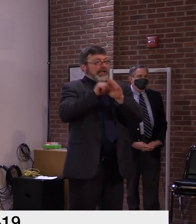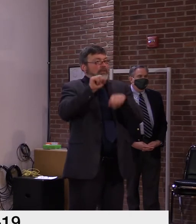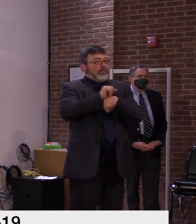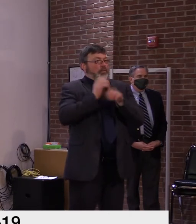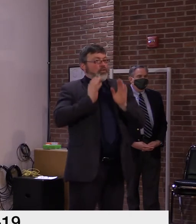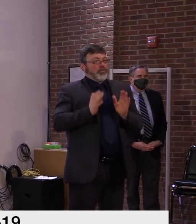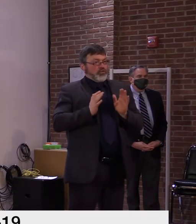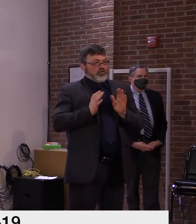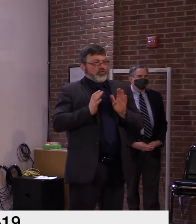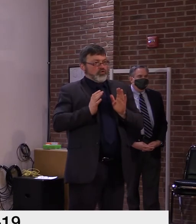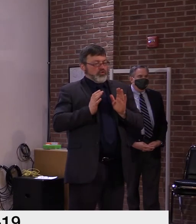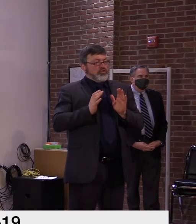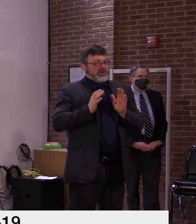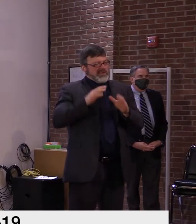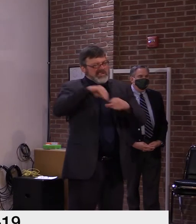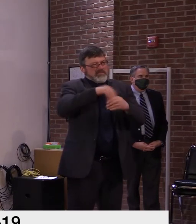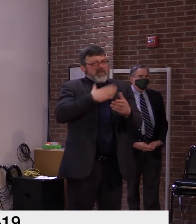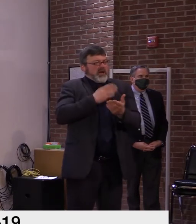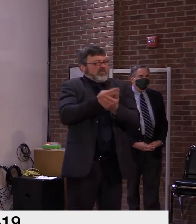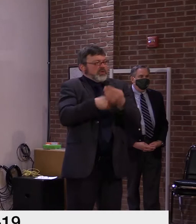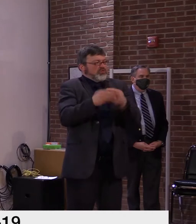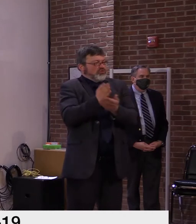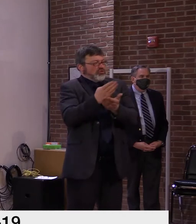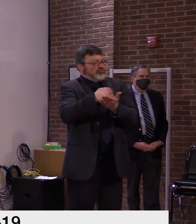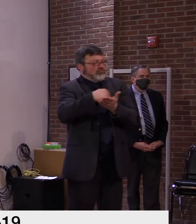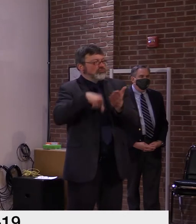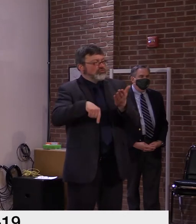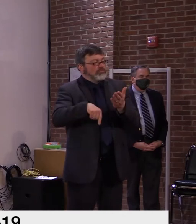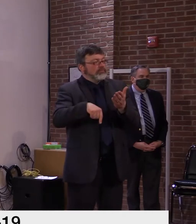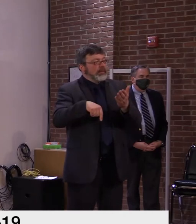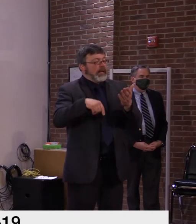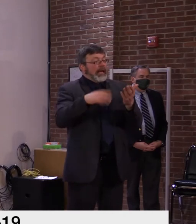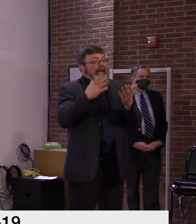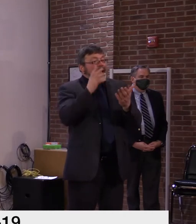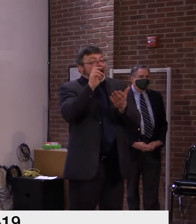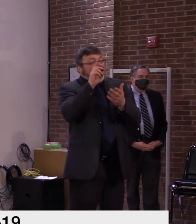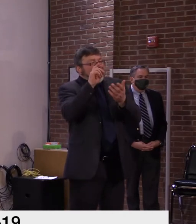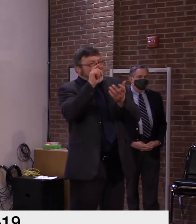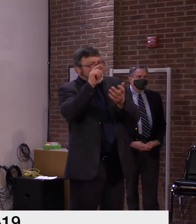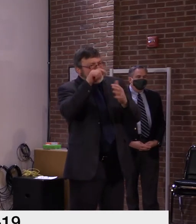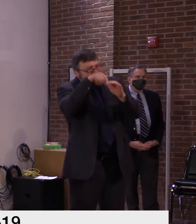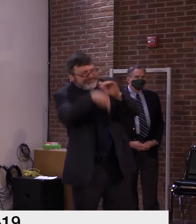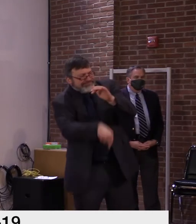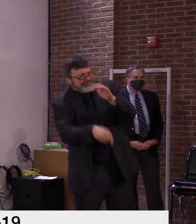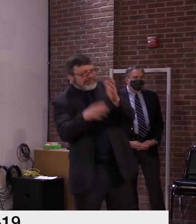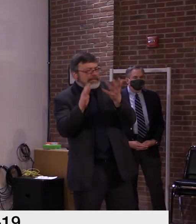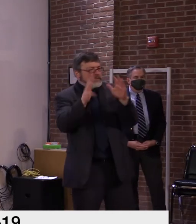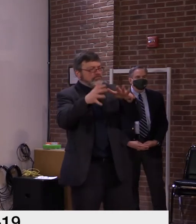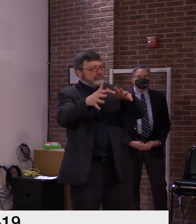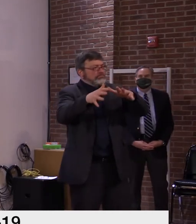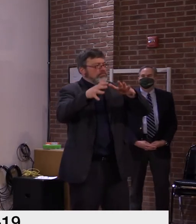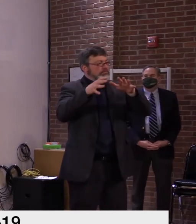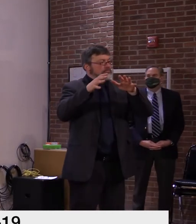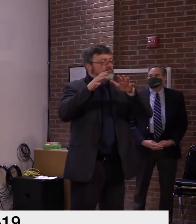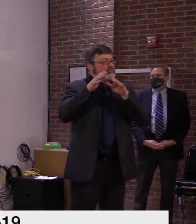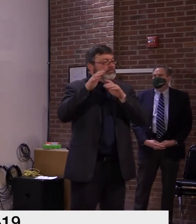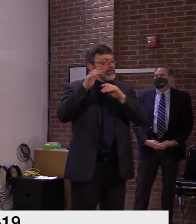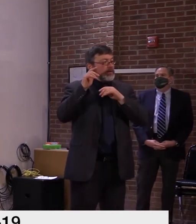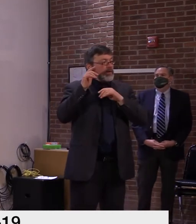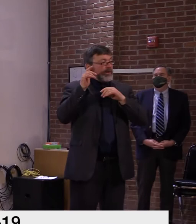details out. And I know that they put aside $20 million to do that, but we have a